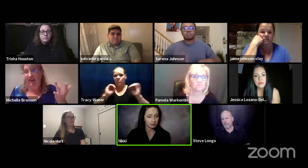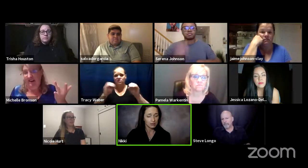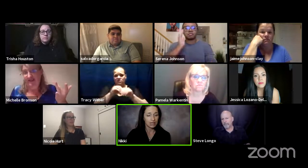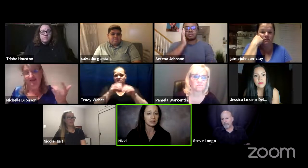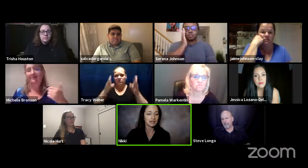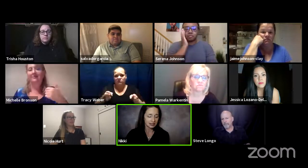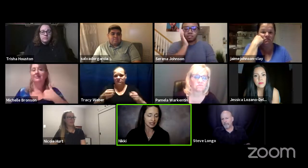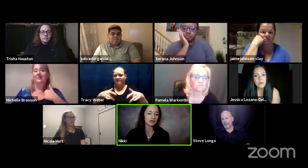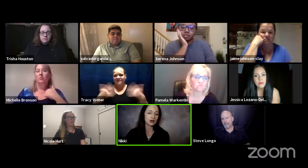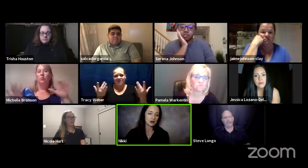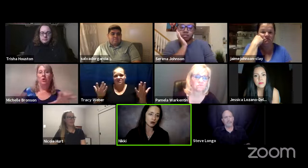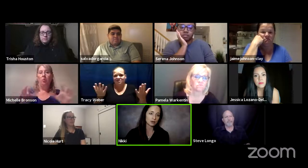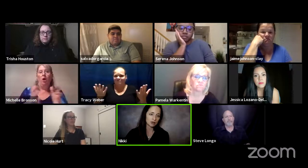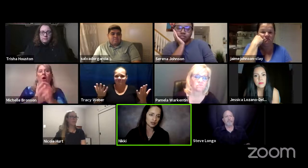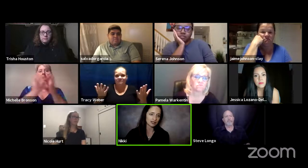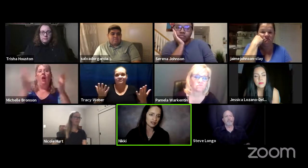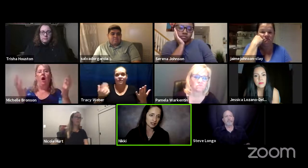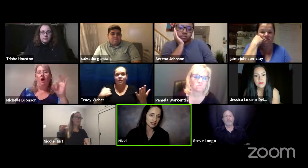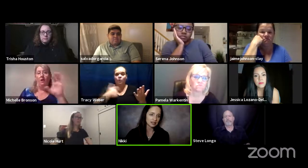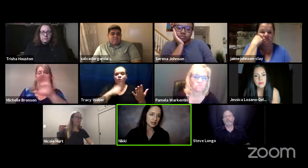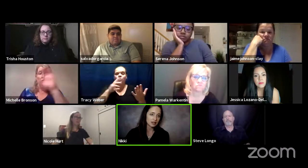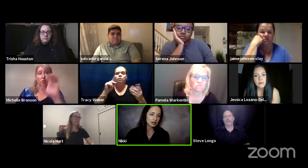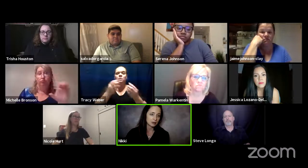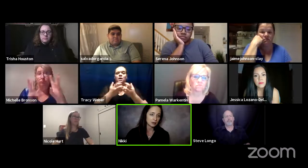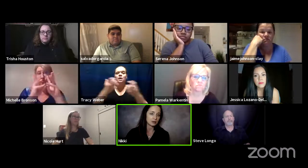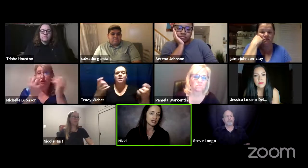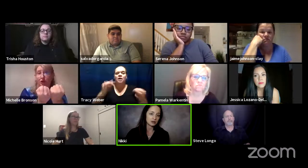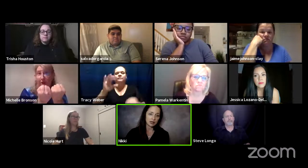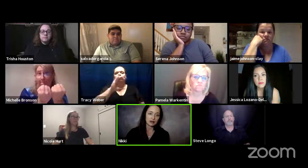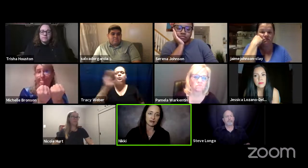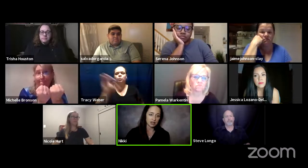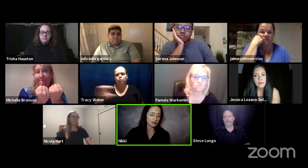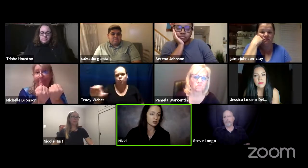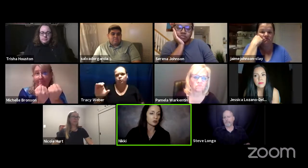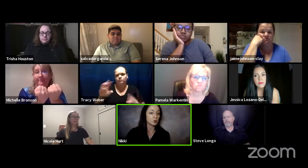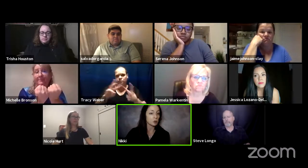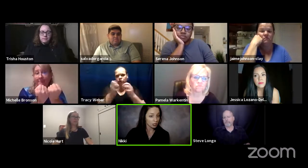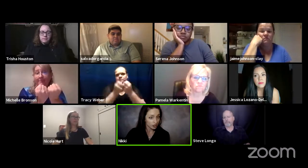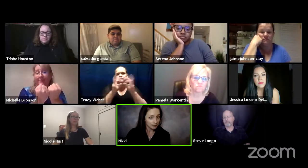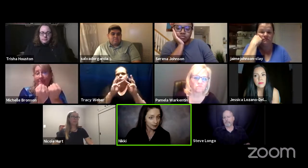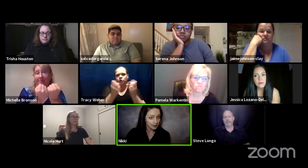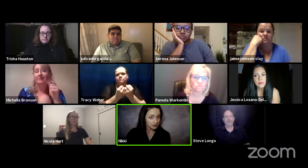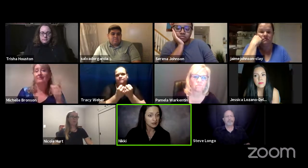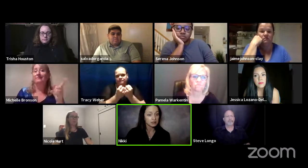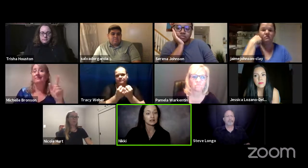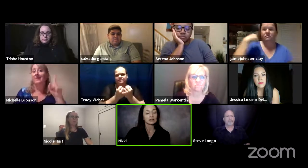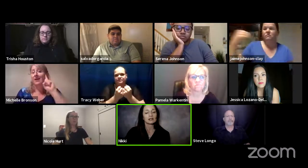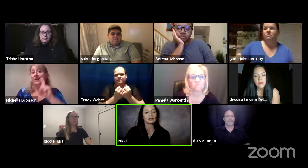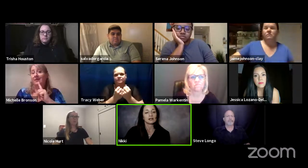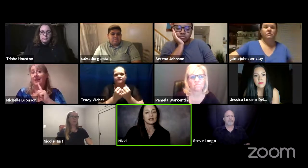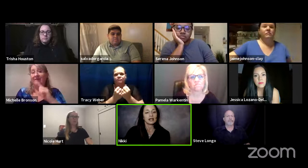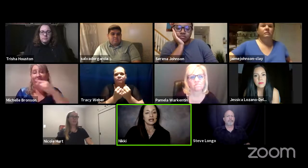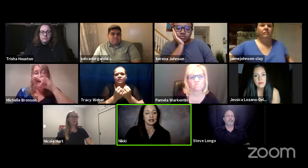And because again, there are no in-person events, we will be doing a lot of Zoom workshops,